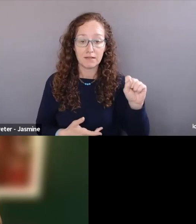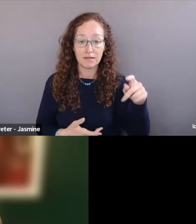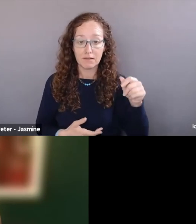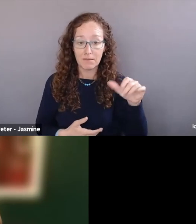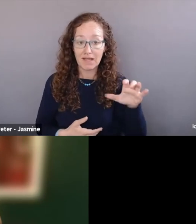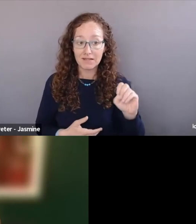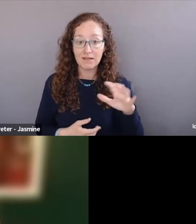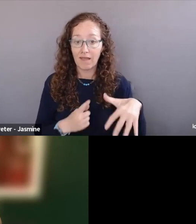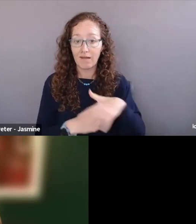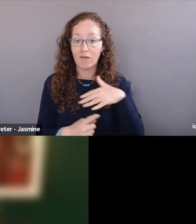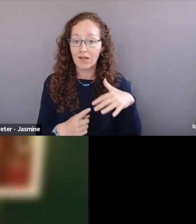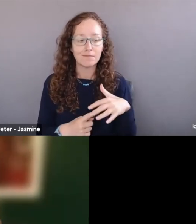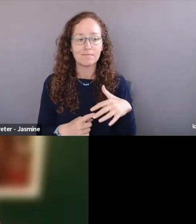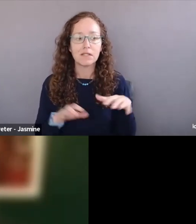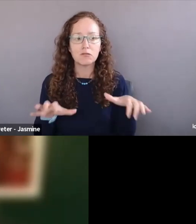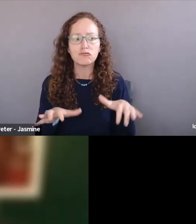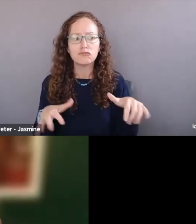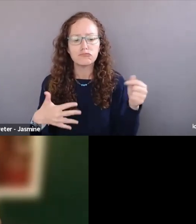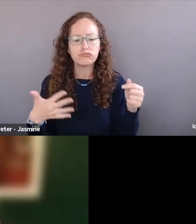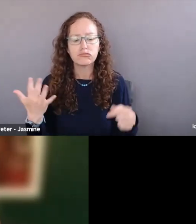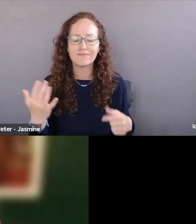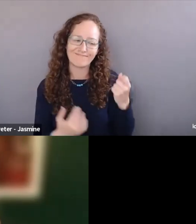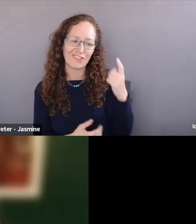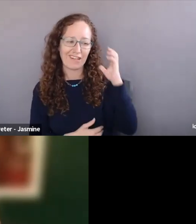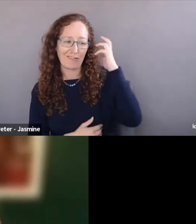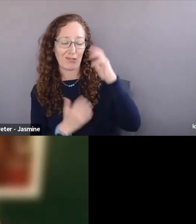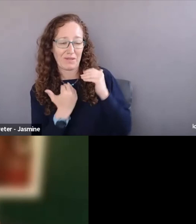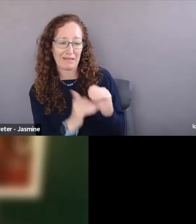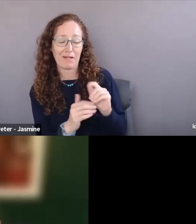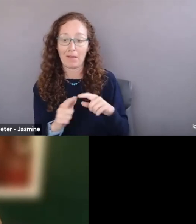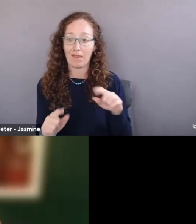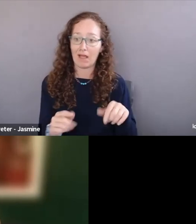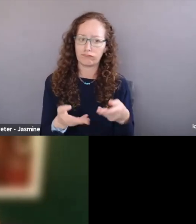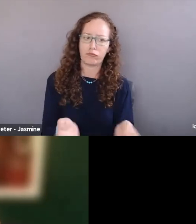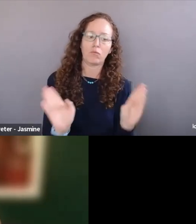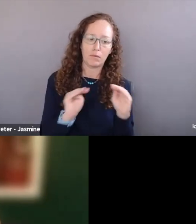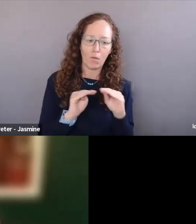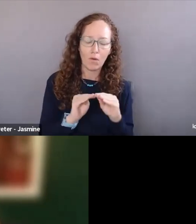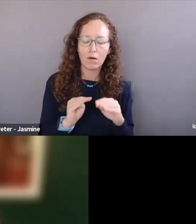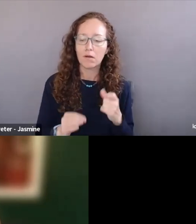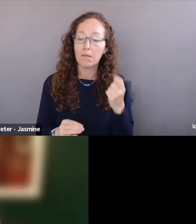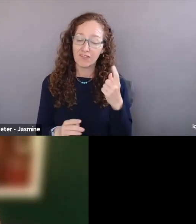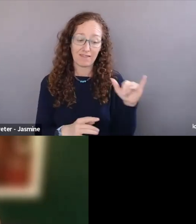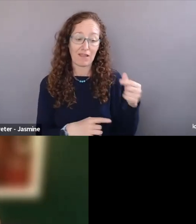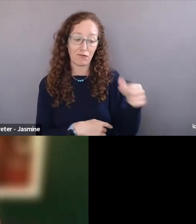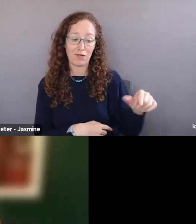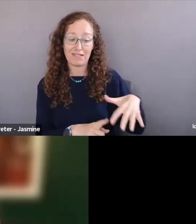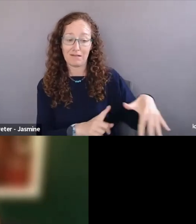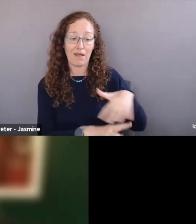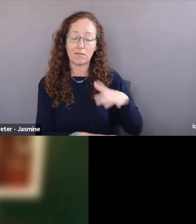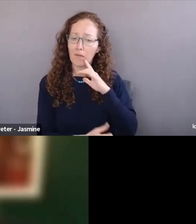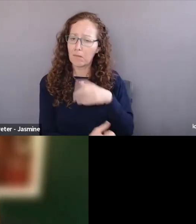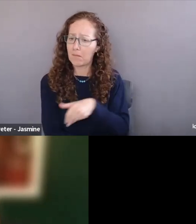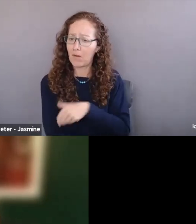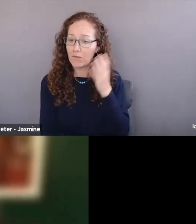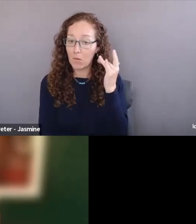that radio couldn't do. But one of the things that I think is really powerful about the green space was that